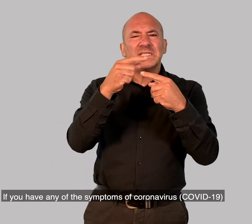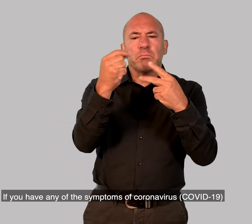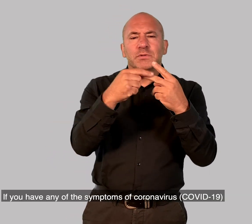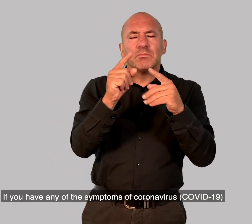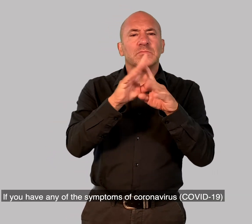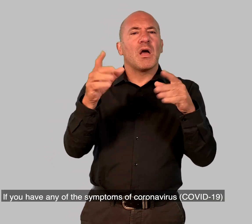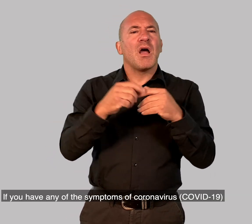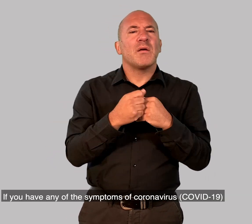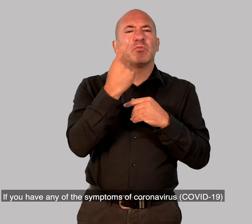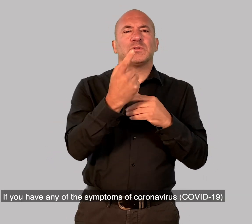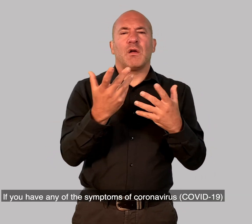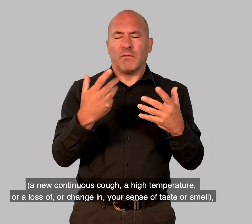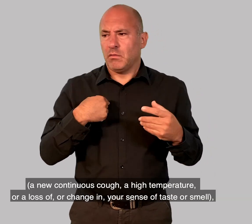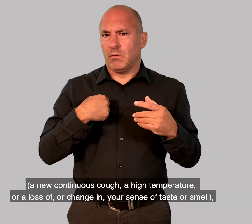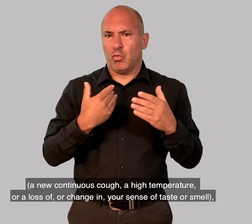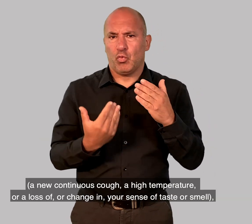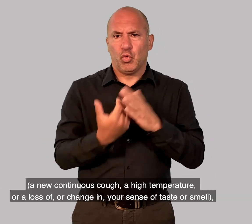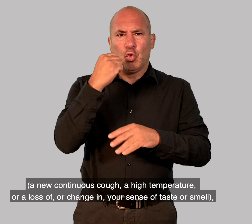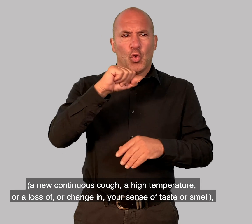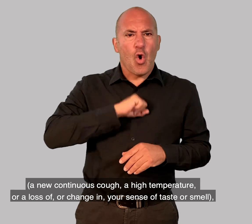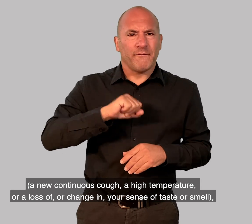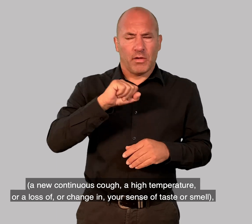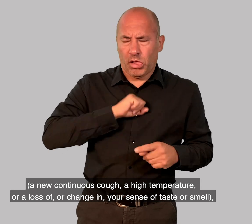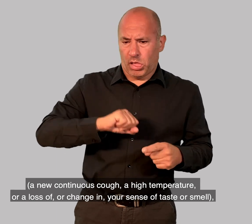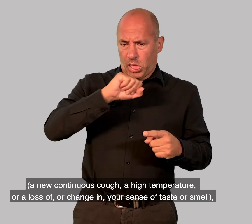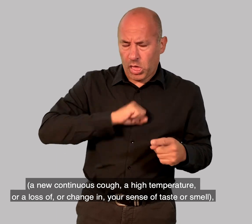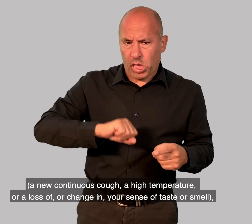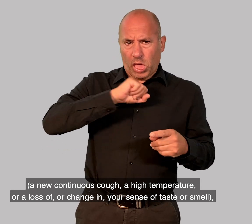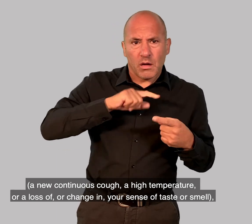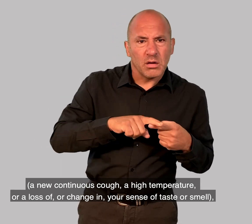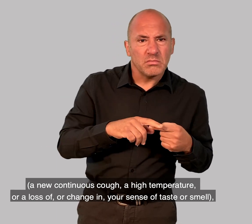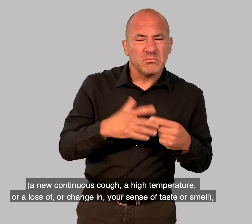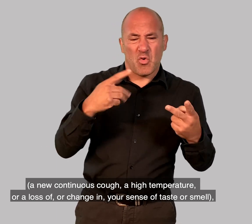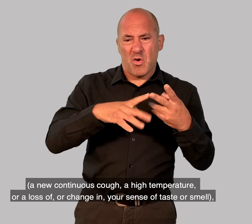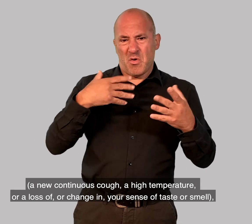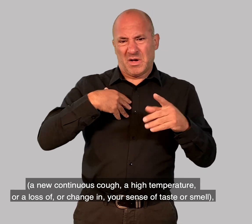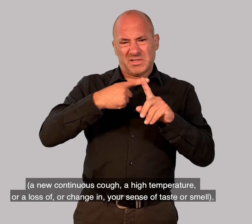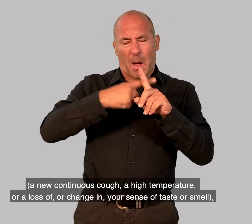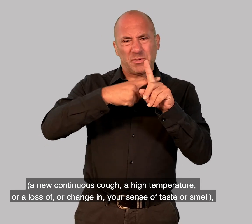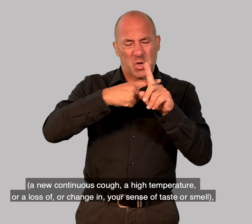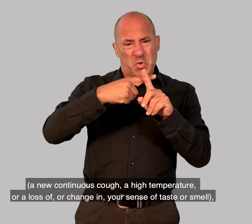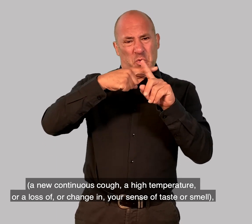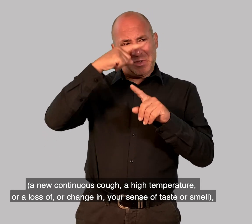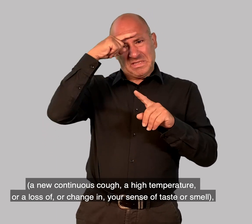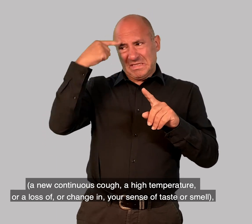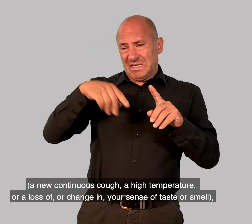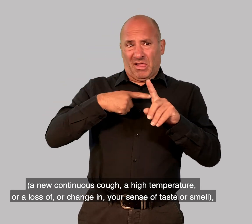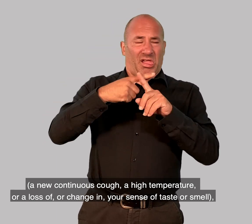If you have any of the symptoms of coronavirus, a new continuous cough, a high temperature, or a loss of